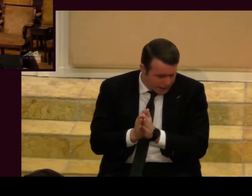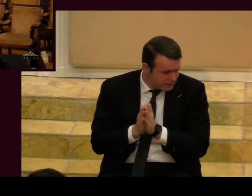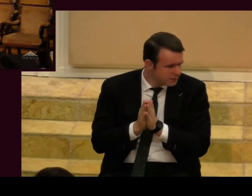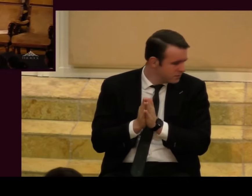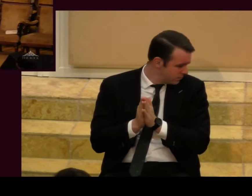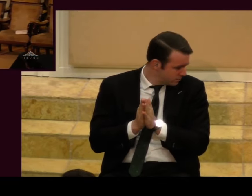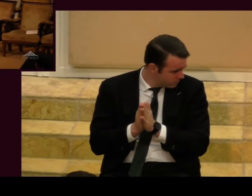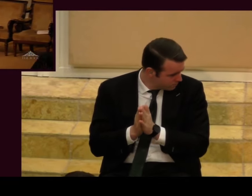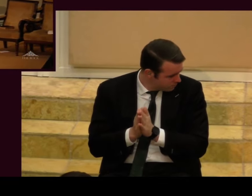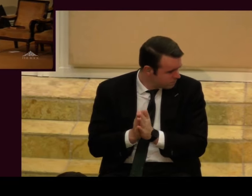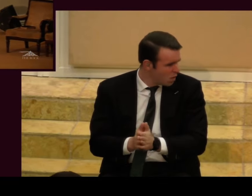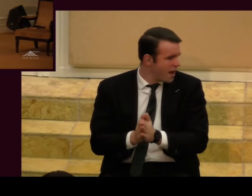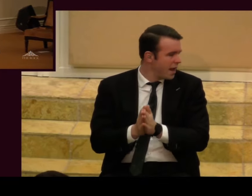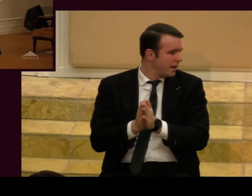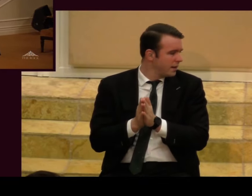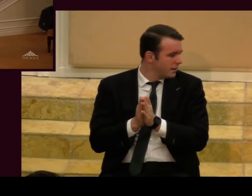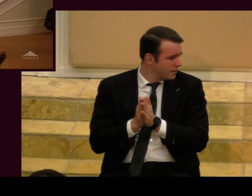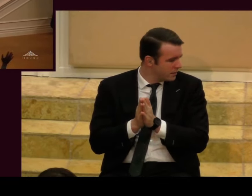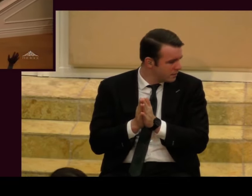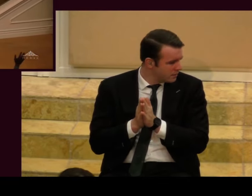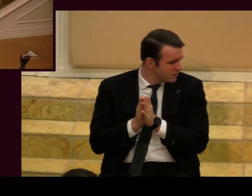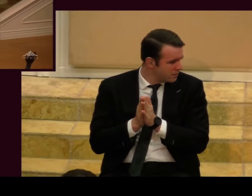pray. Pray.